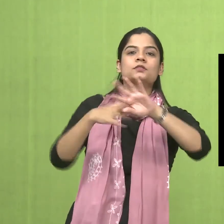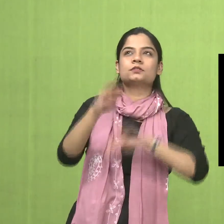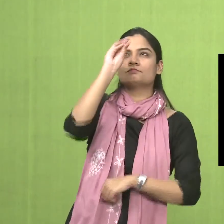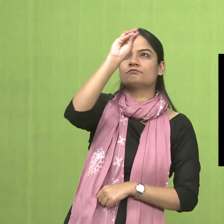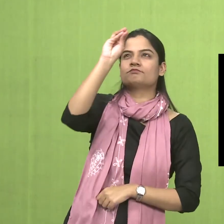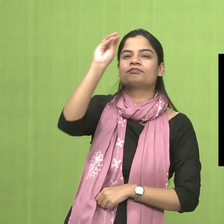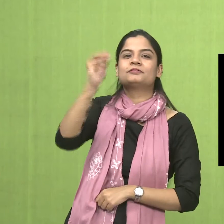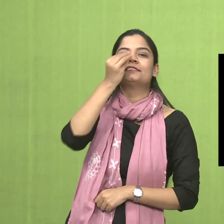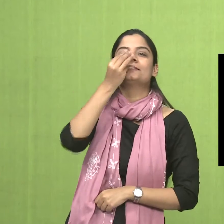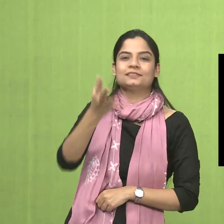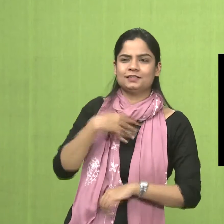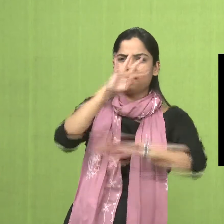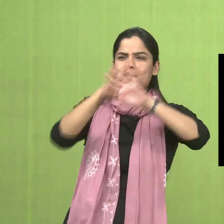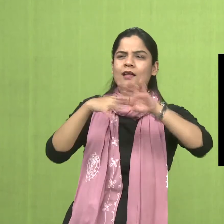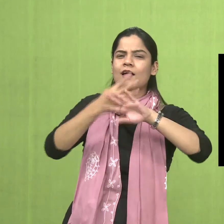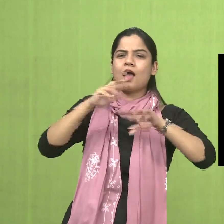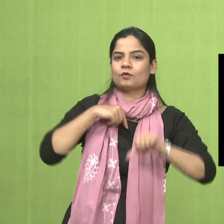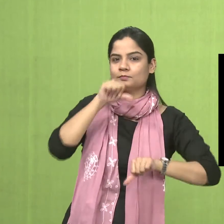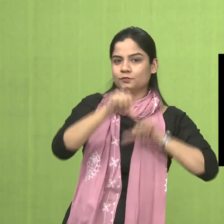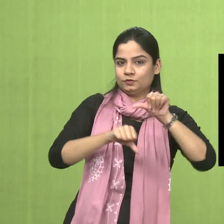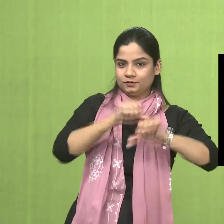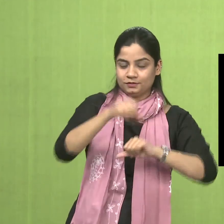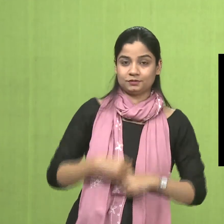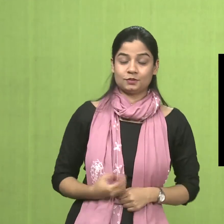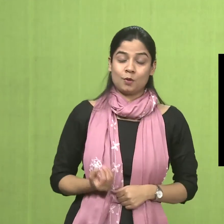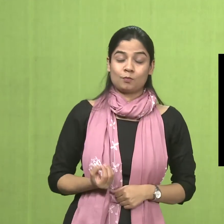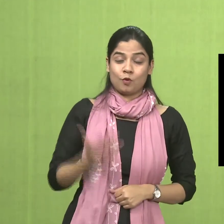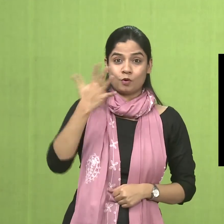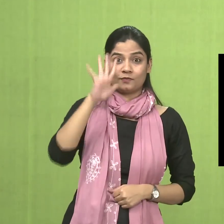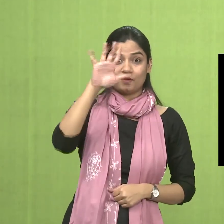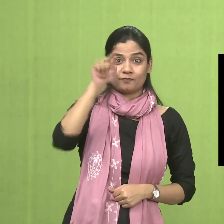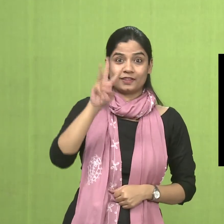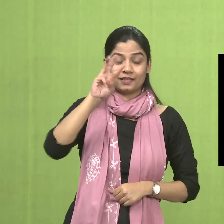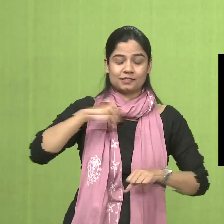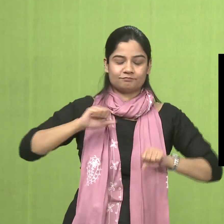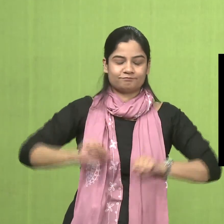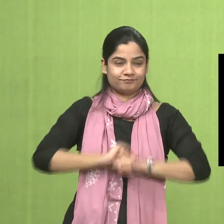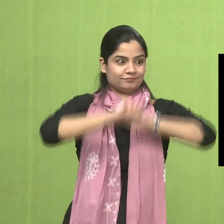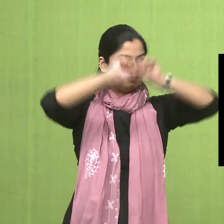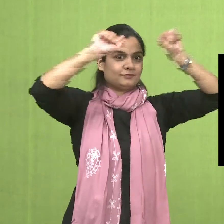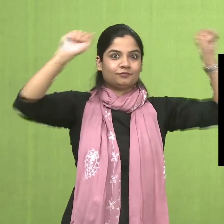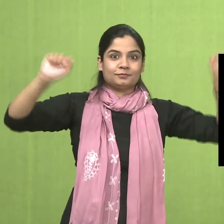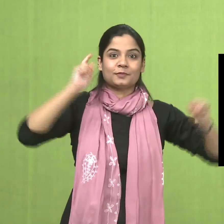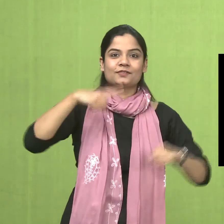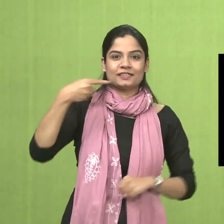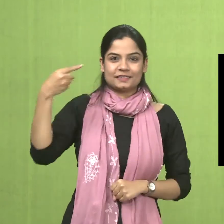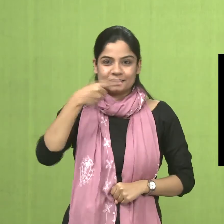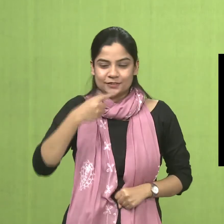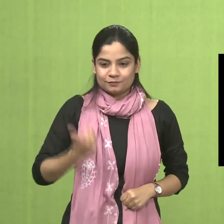time, have a time plan. This is the process of a time plan. 5:30 to 5:45, wake up, go to toilet and brush